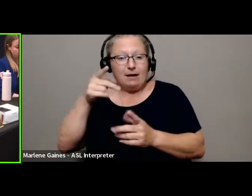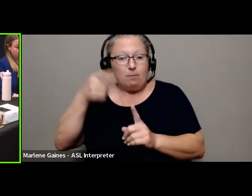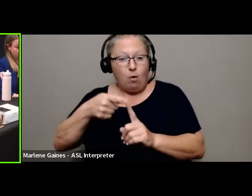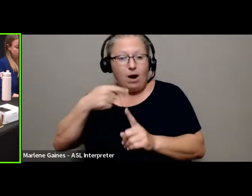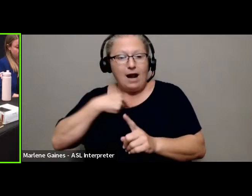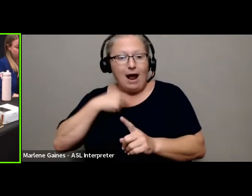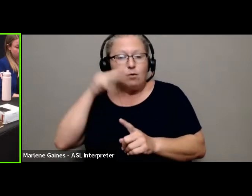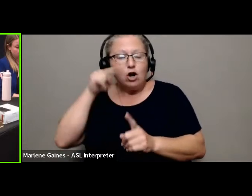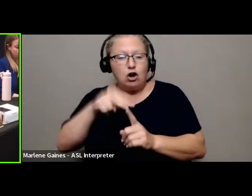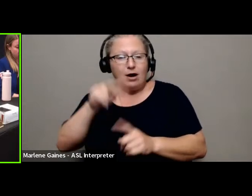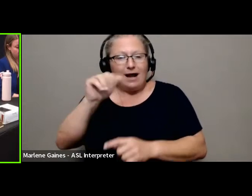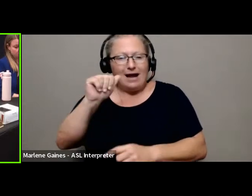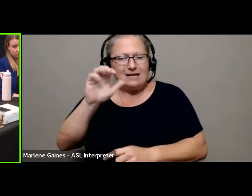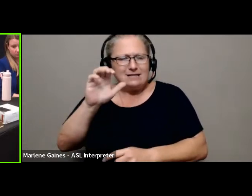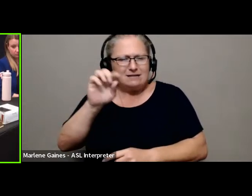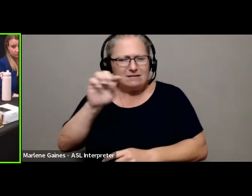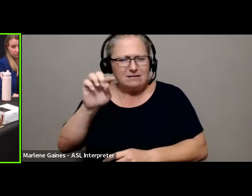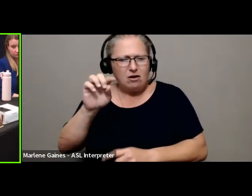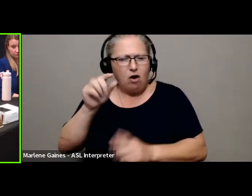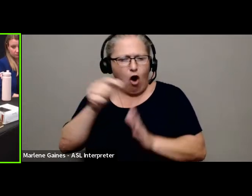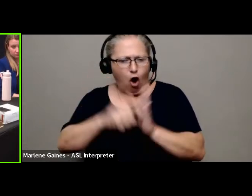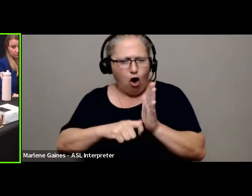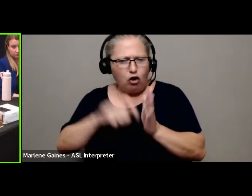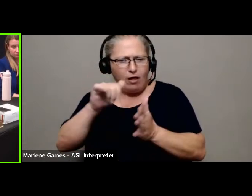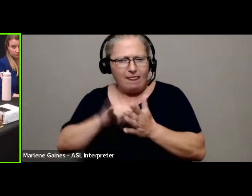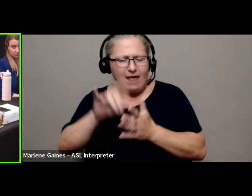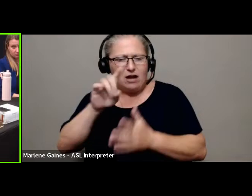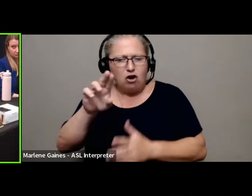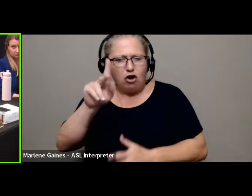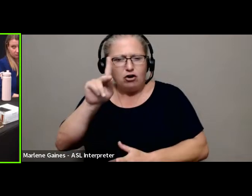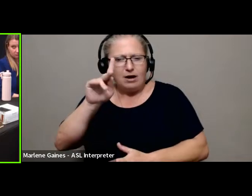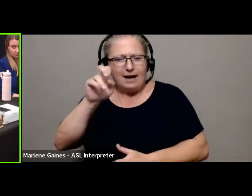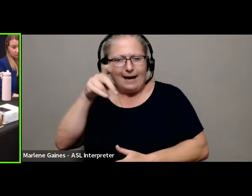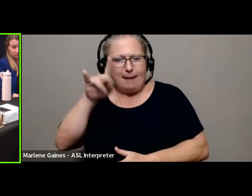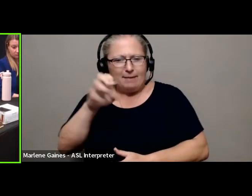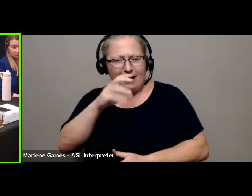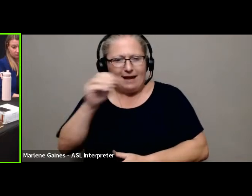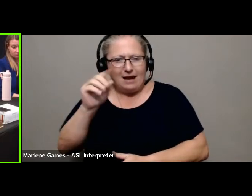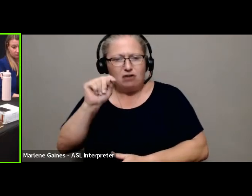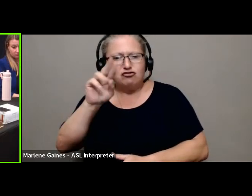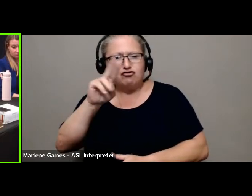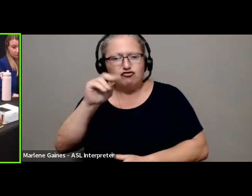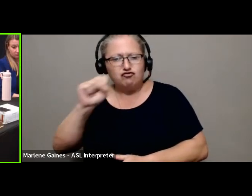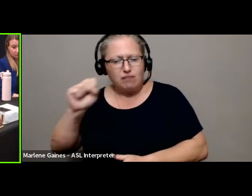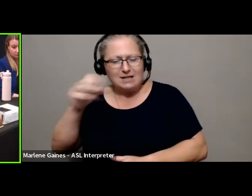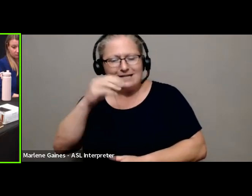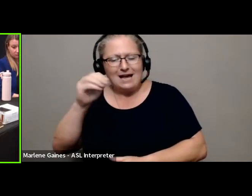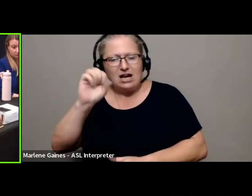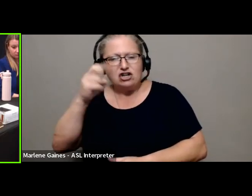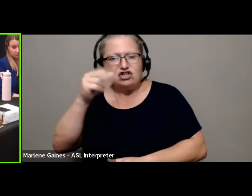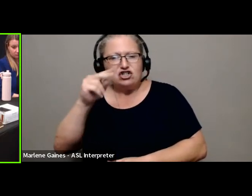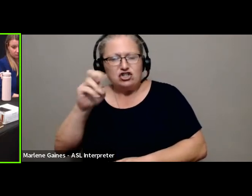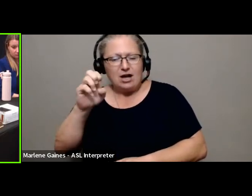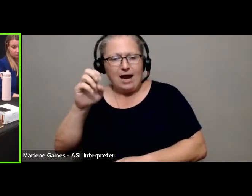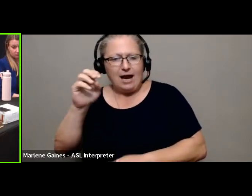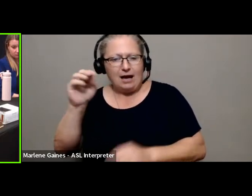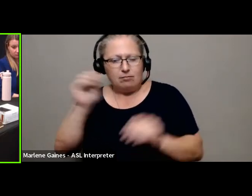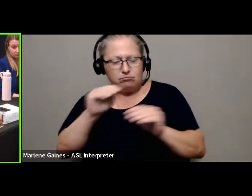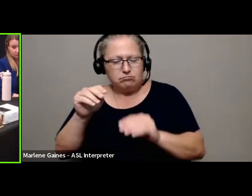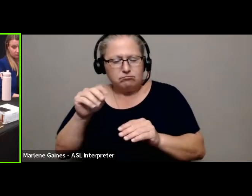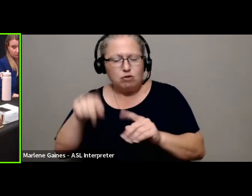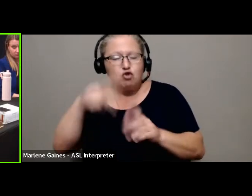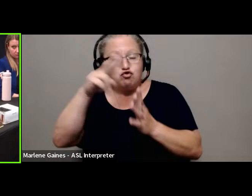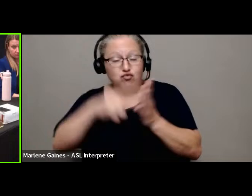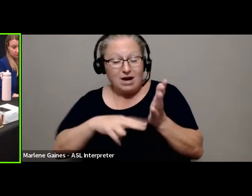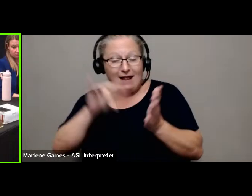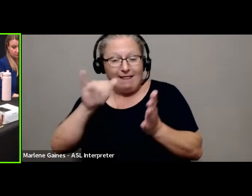at the ACSD article that Dr. Kemke and Truss and Shane put together. And in reading the article, I